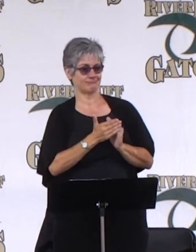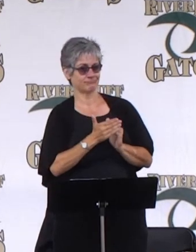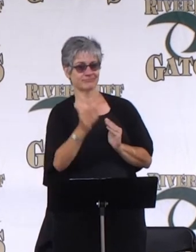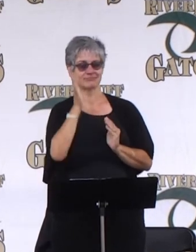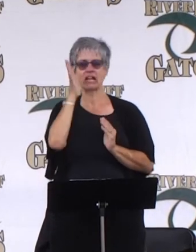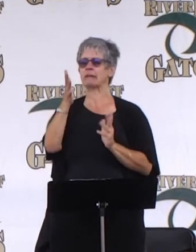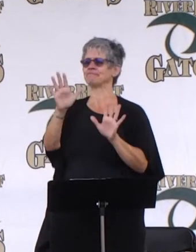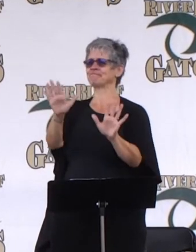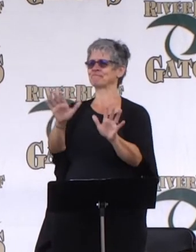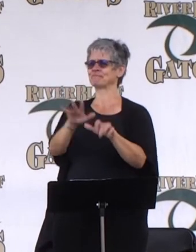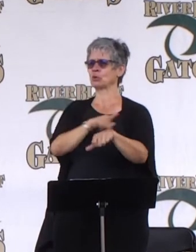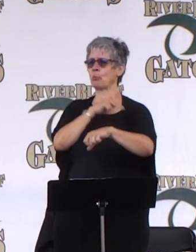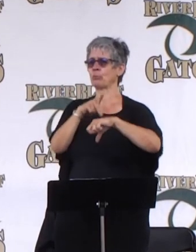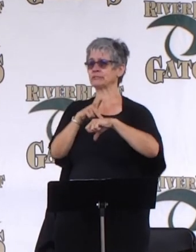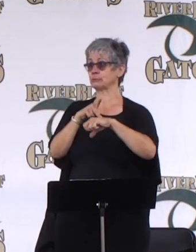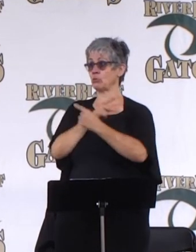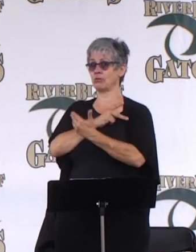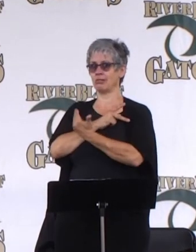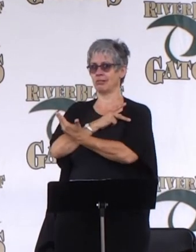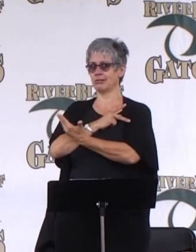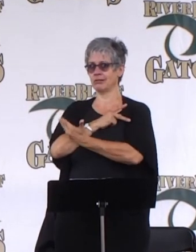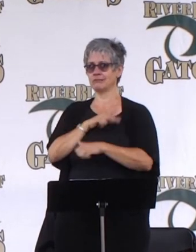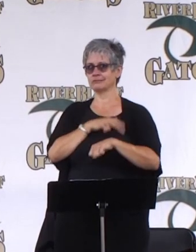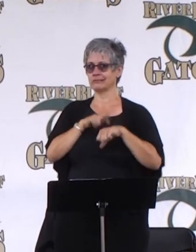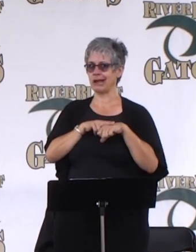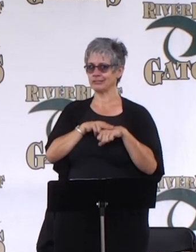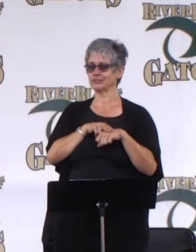been awarded National Principal of the Year?